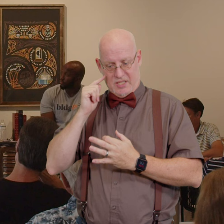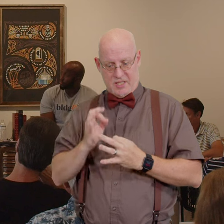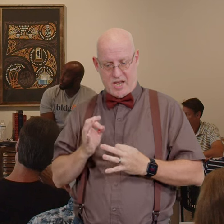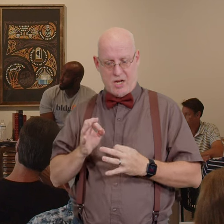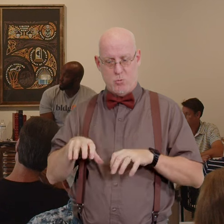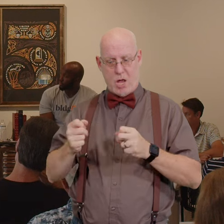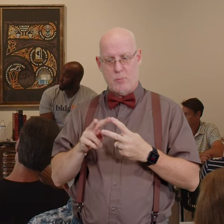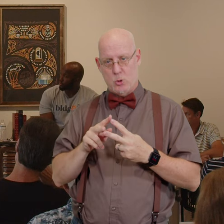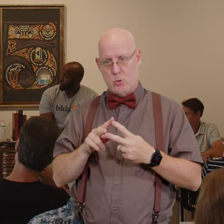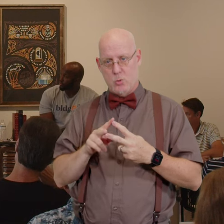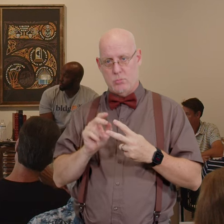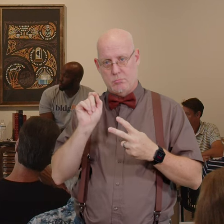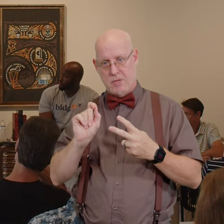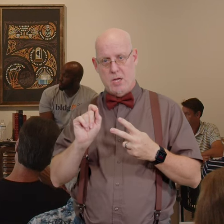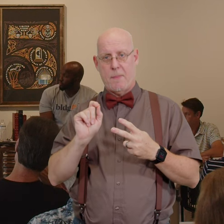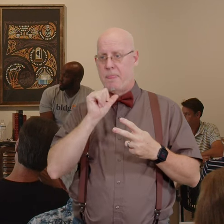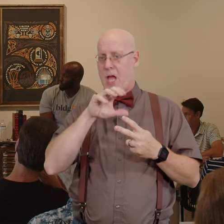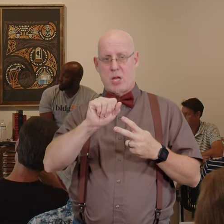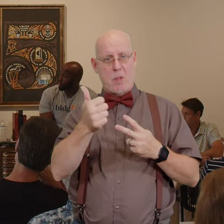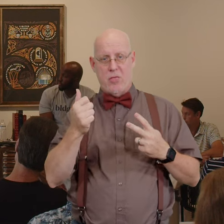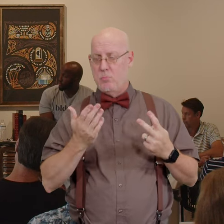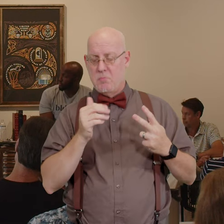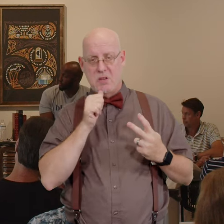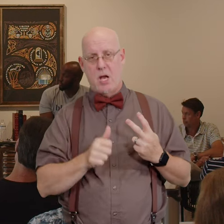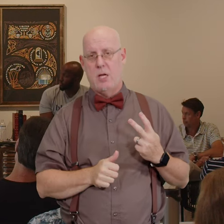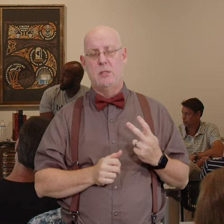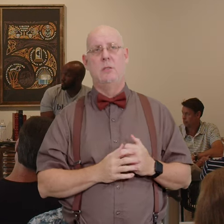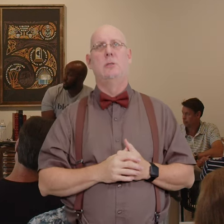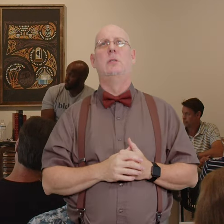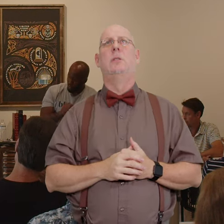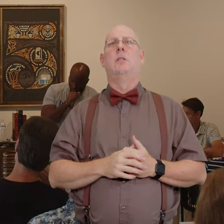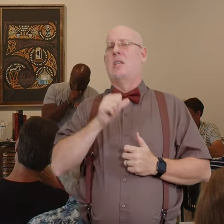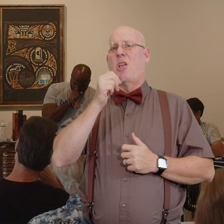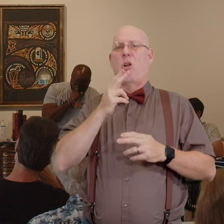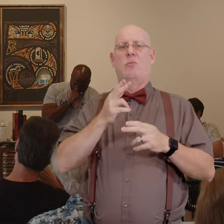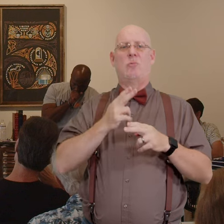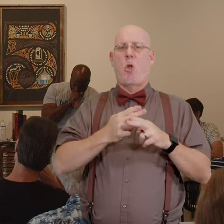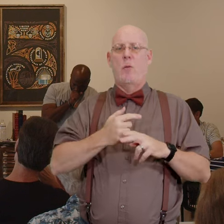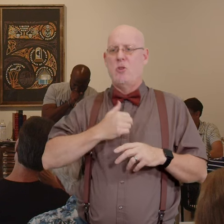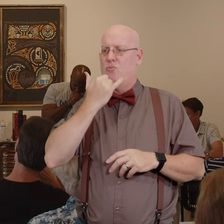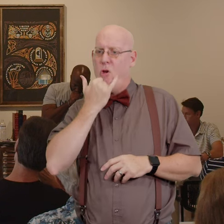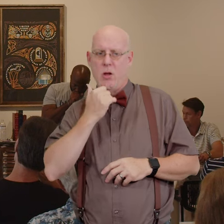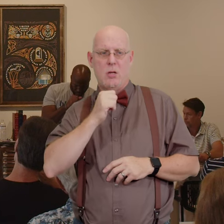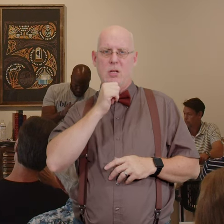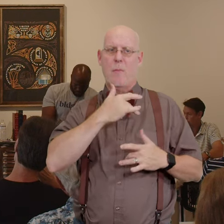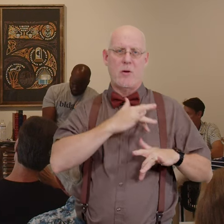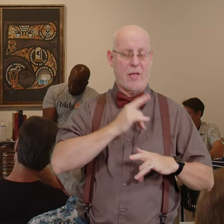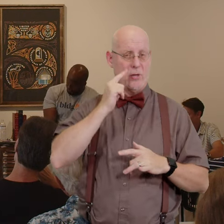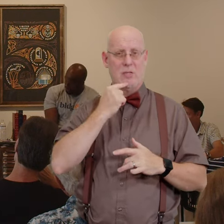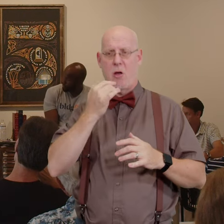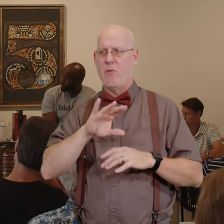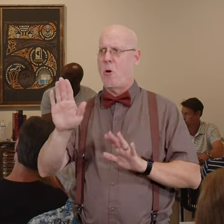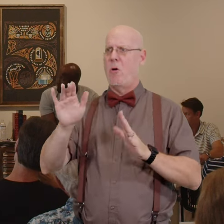made a decision that we're going to adopt these two boys, and we're probably not going to adopt any others. And you wouldn't call me unjust or unmerciful. I think